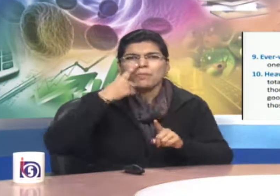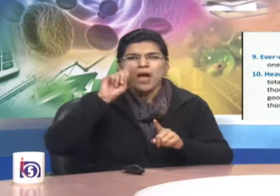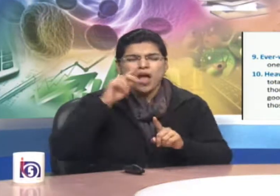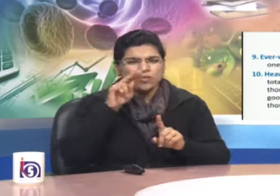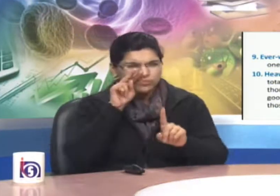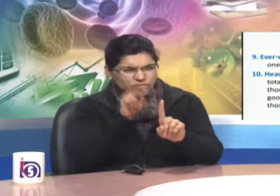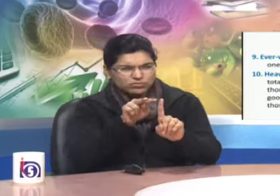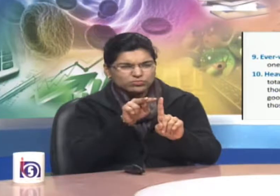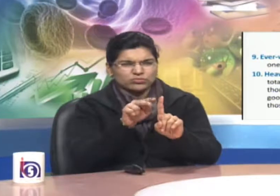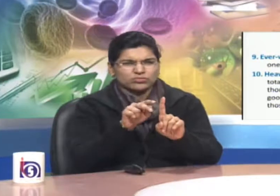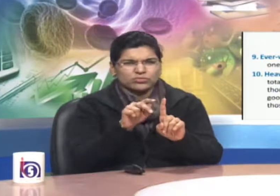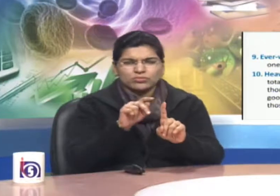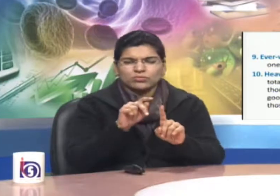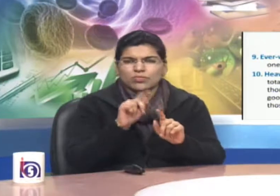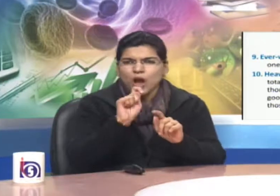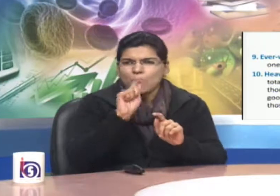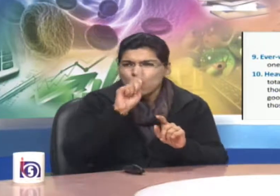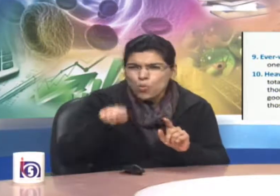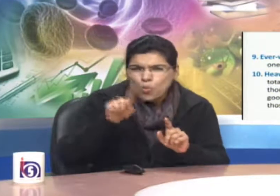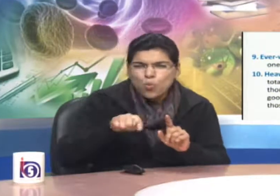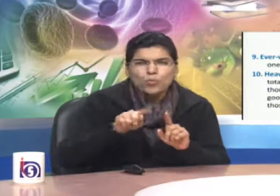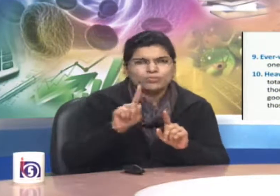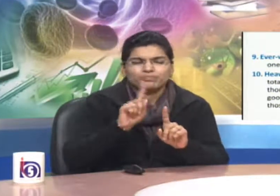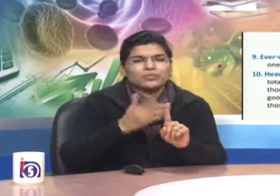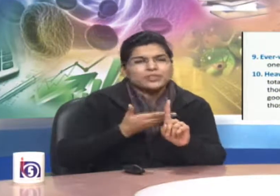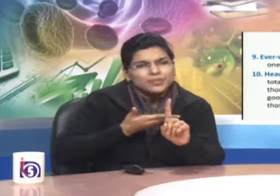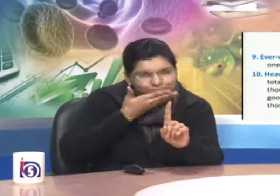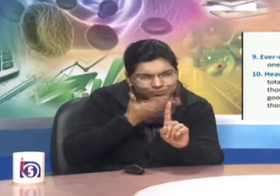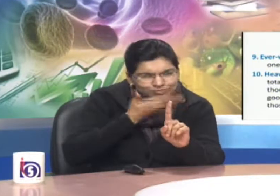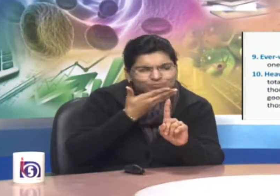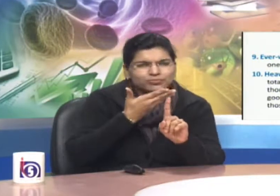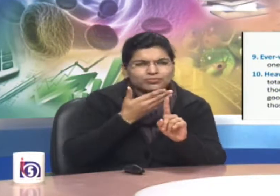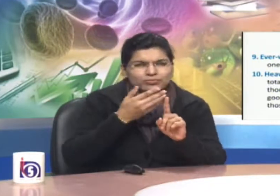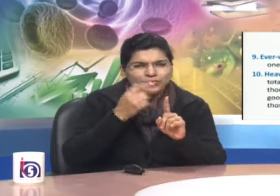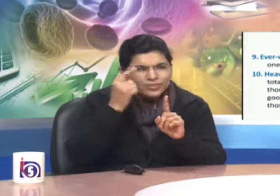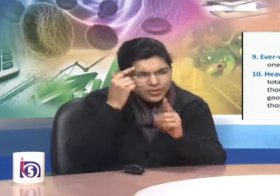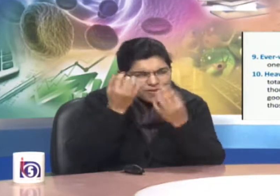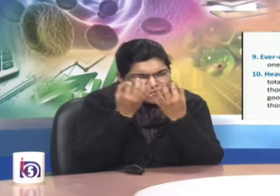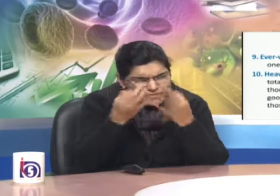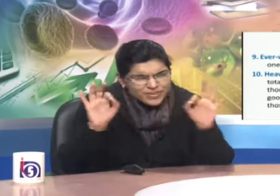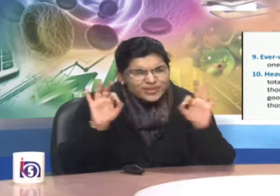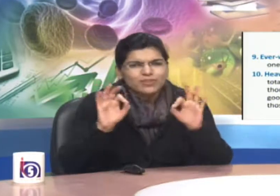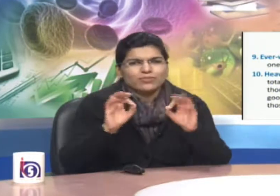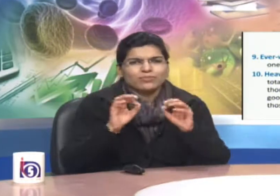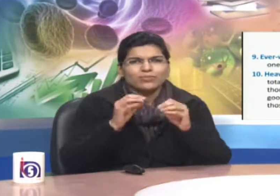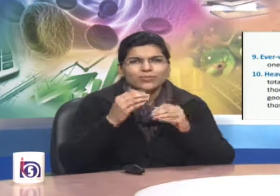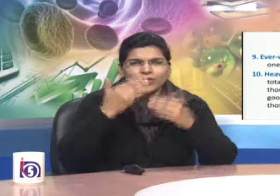widening, forever broadening one's outlook.